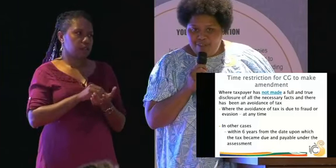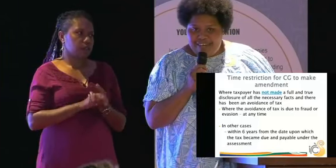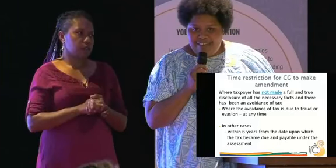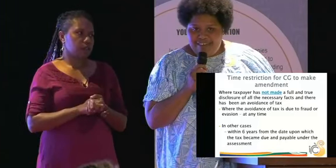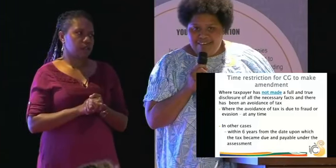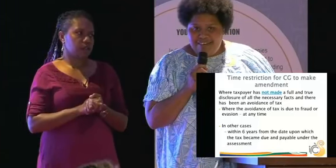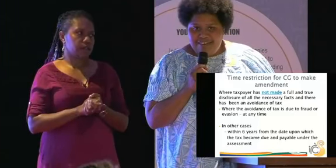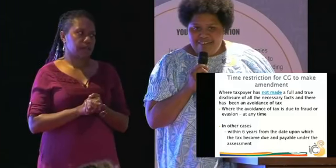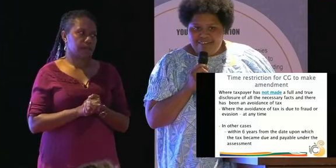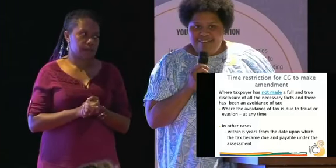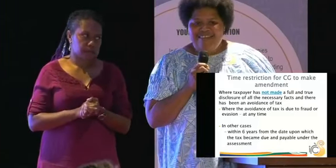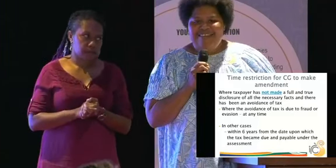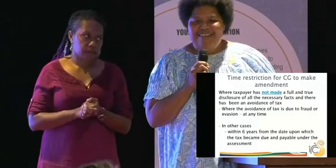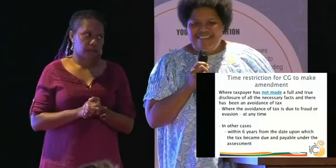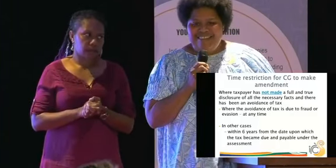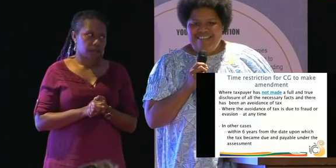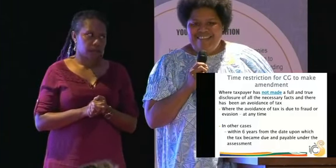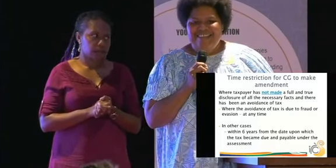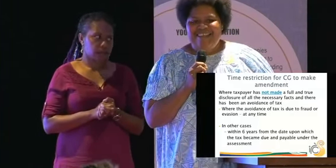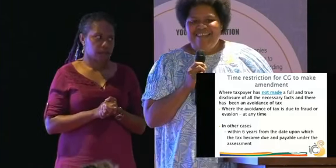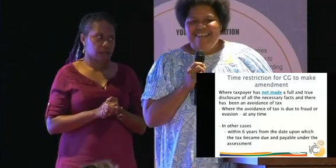You got that?